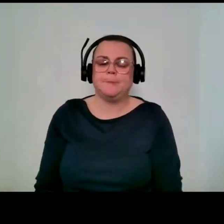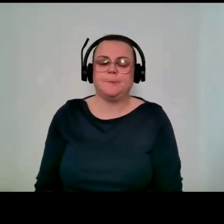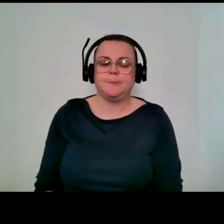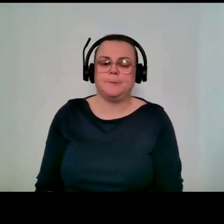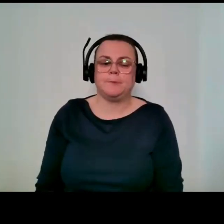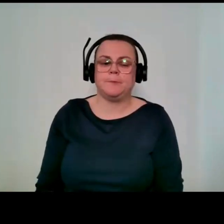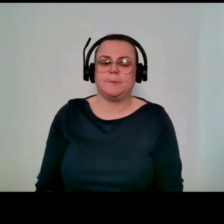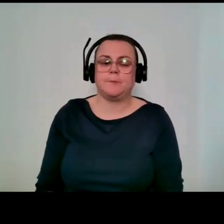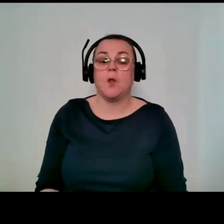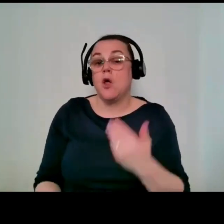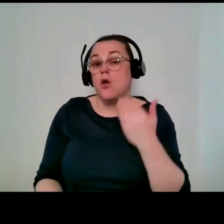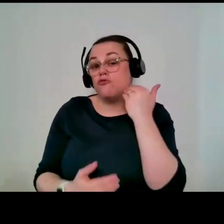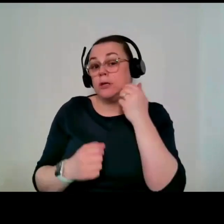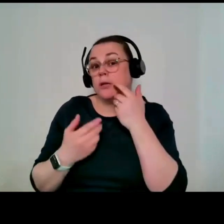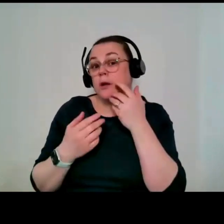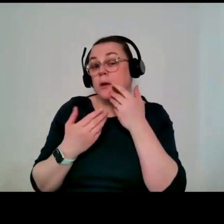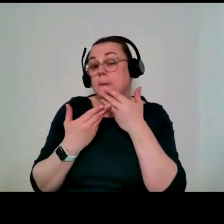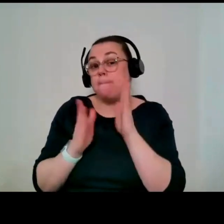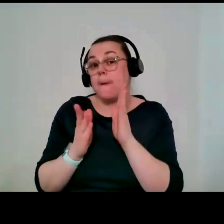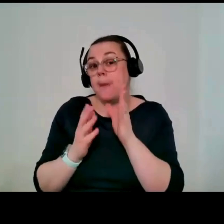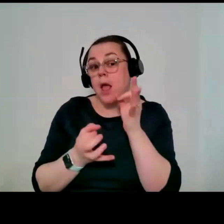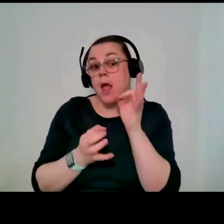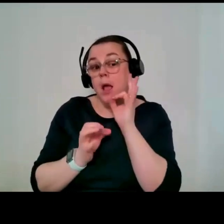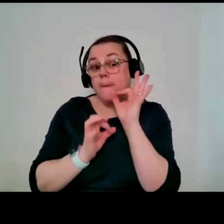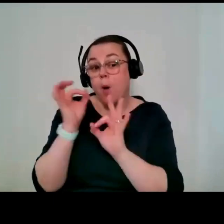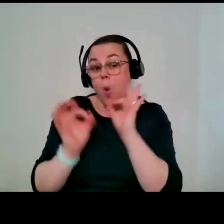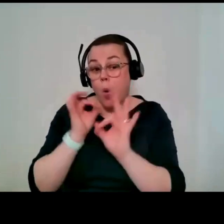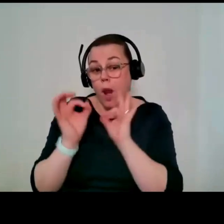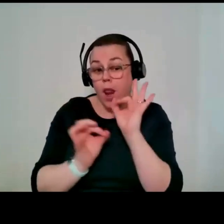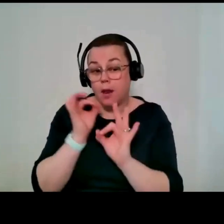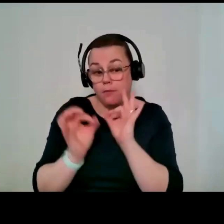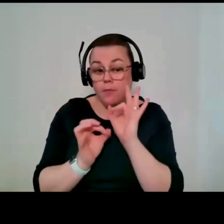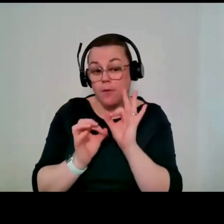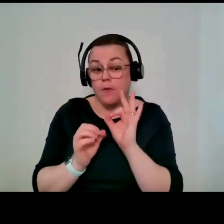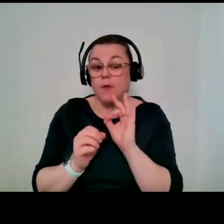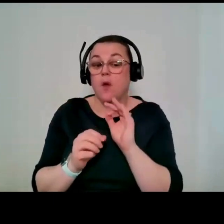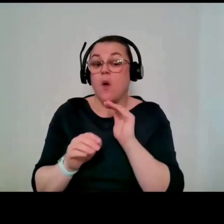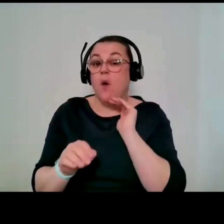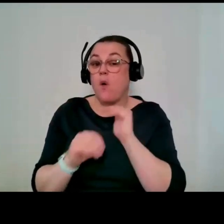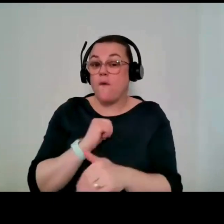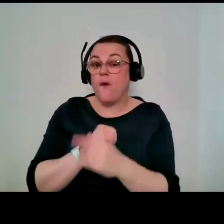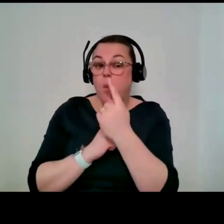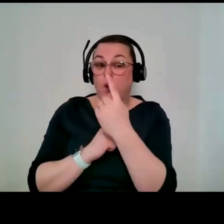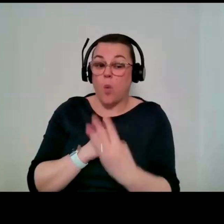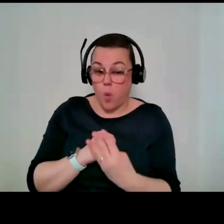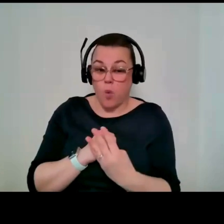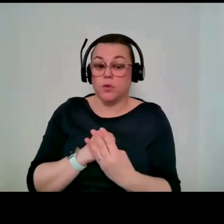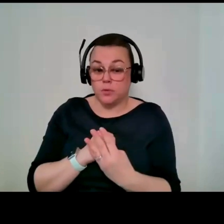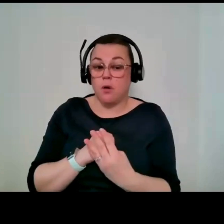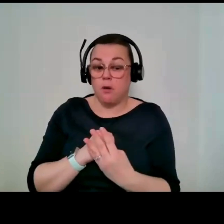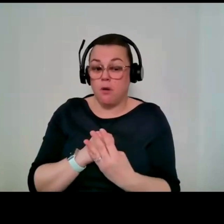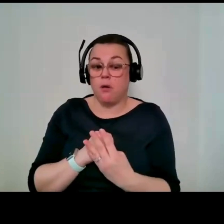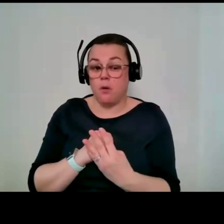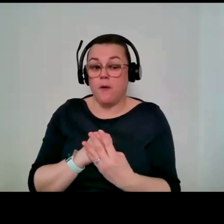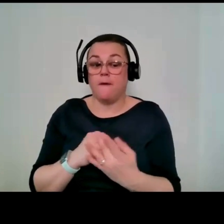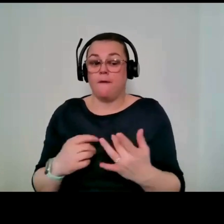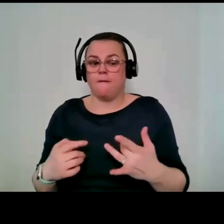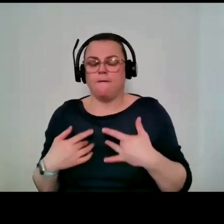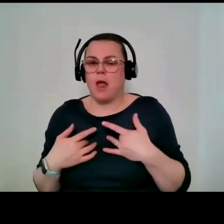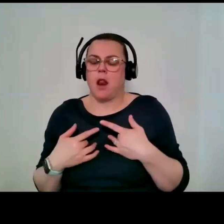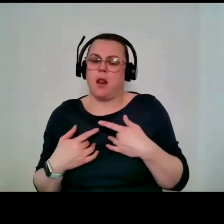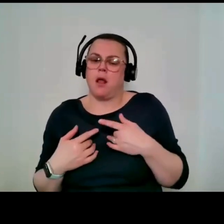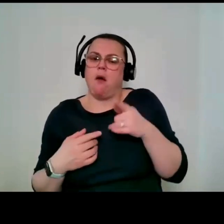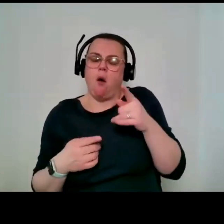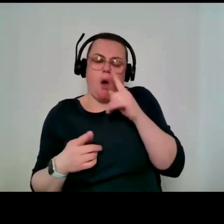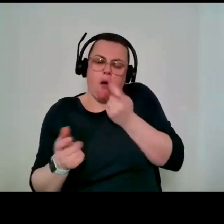Recent public polling found that over a quarter of people would feel uncomfortable being told to manage someone who is deaf or has a